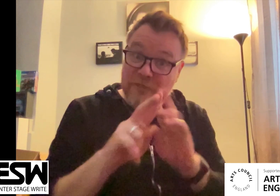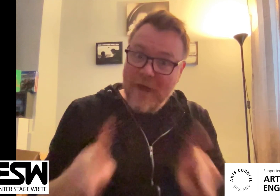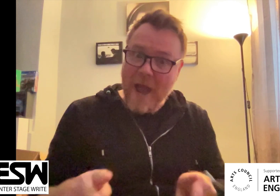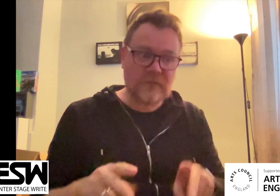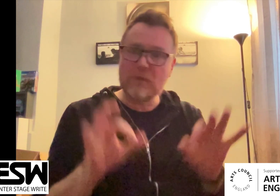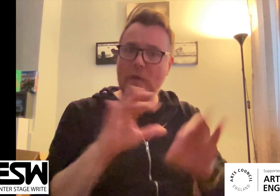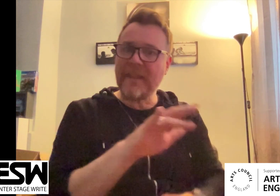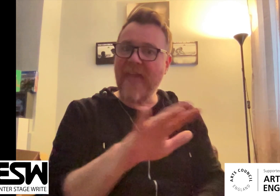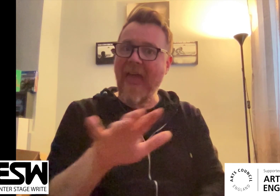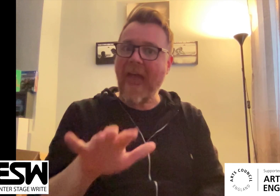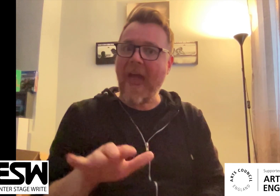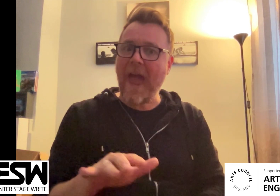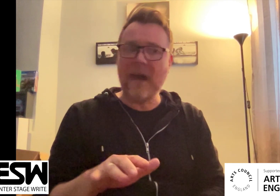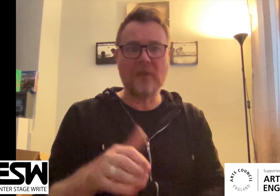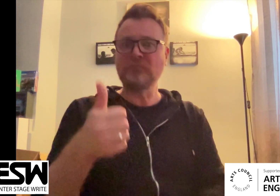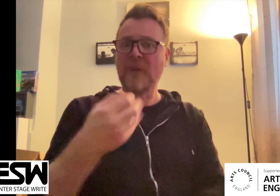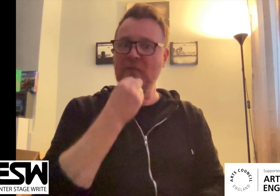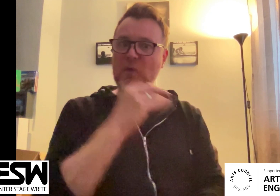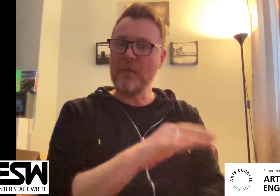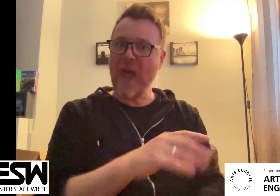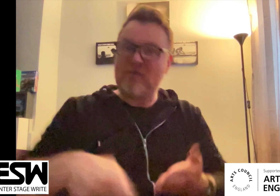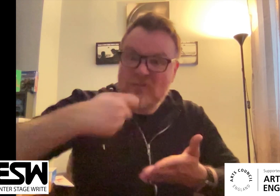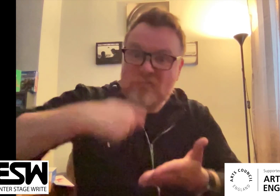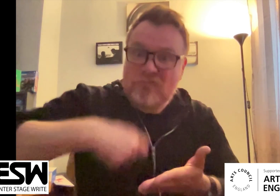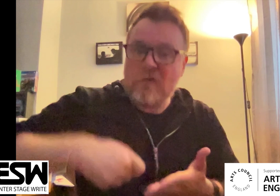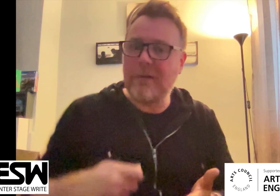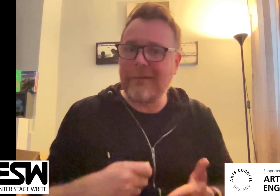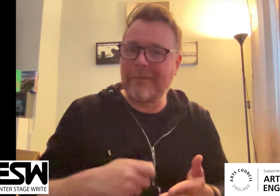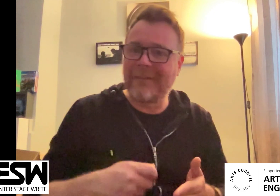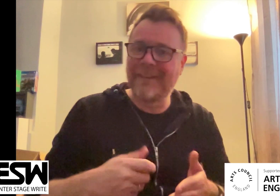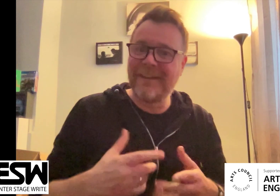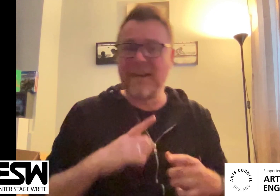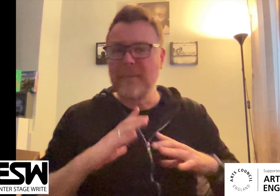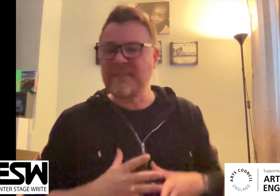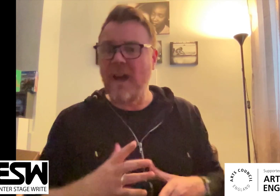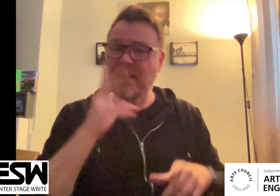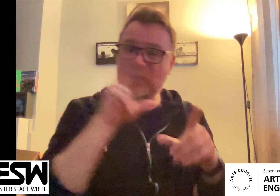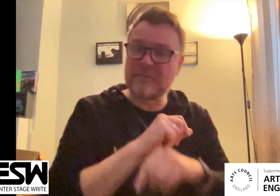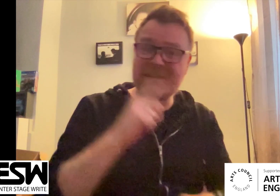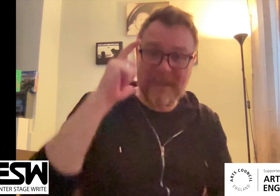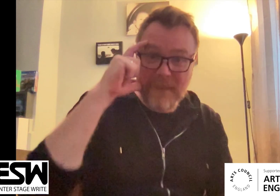she goes in the house, there's nobody there. She thinks, great, there's some porridge there, I'll have that. I'm a bit tired, I'll go to